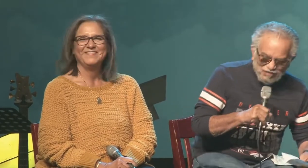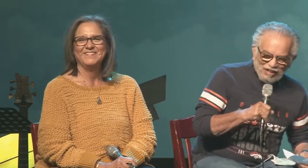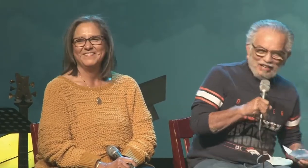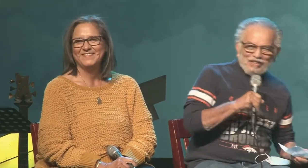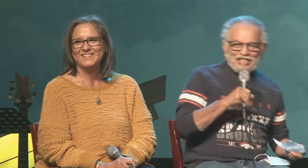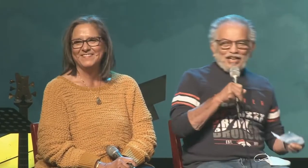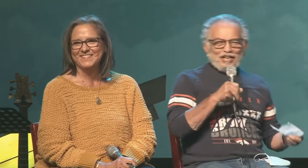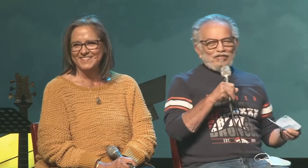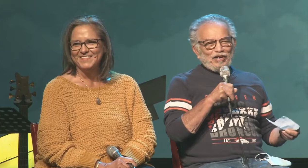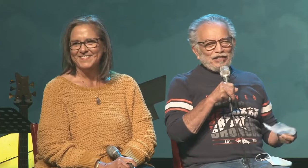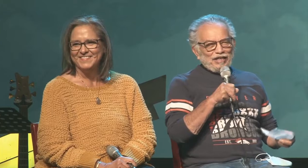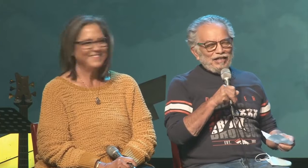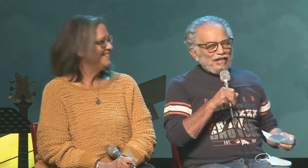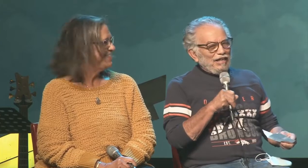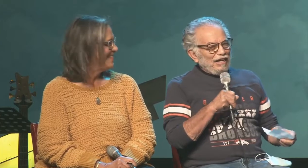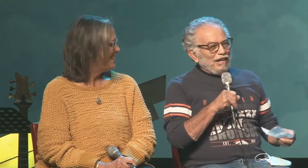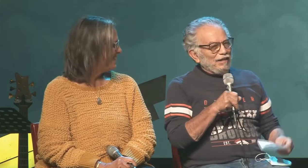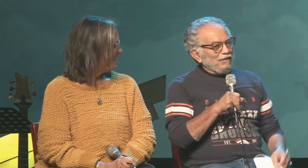I'm